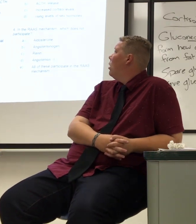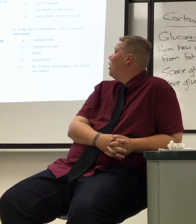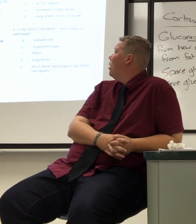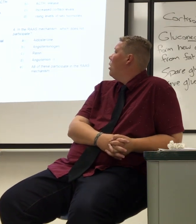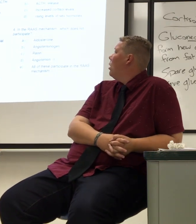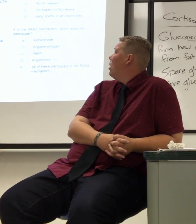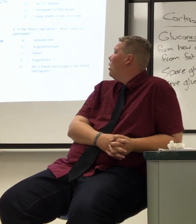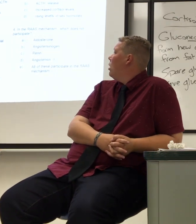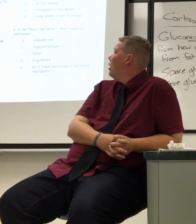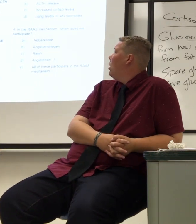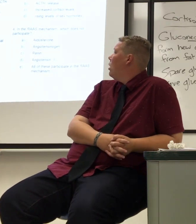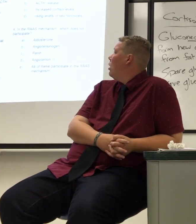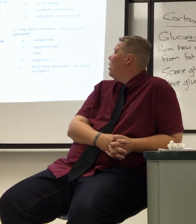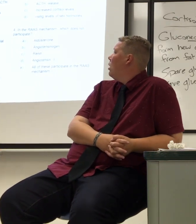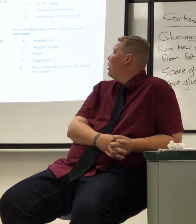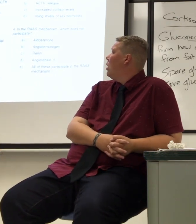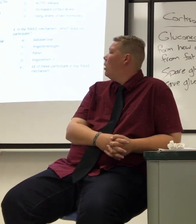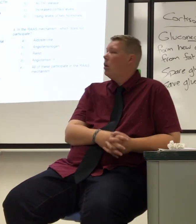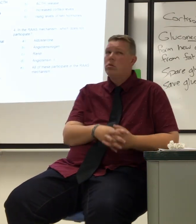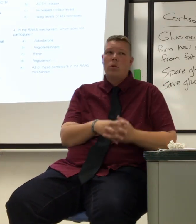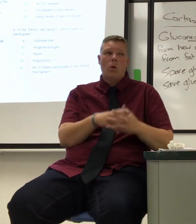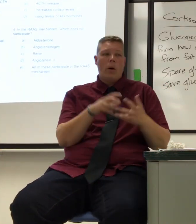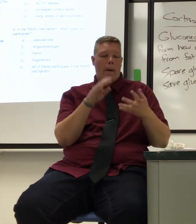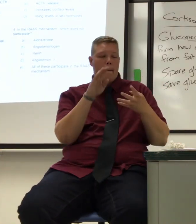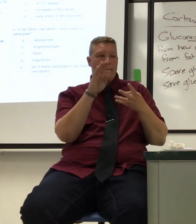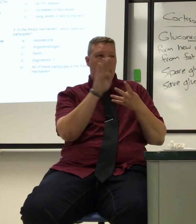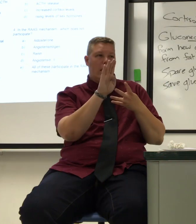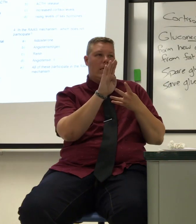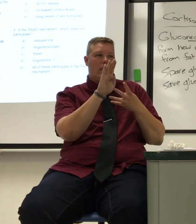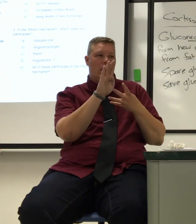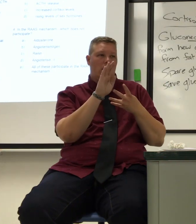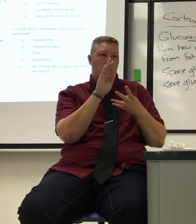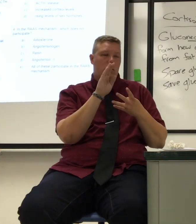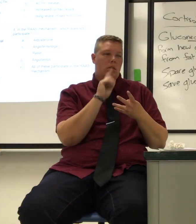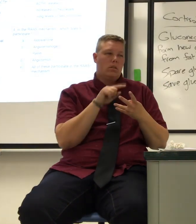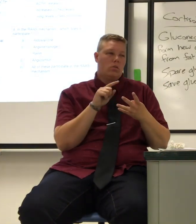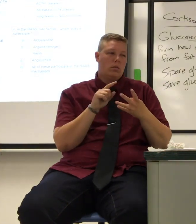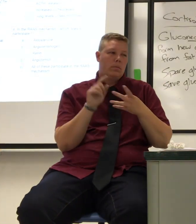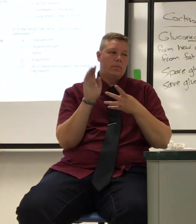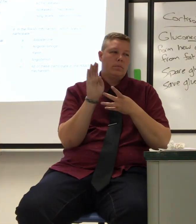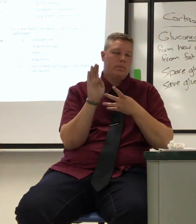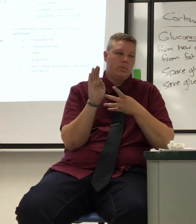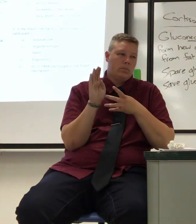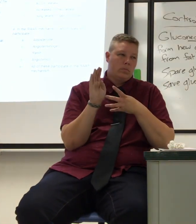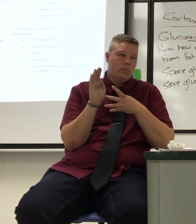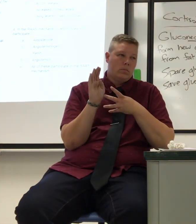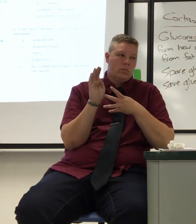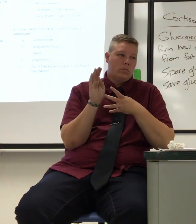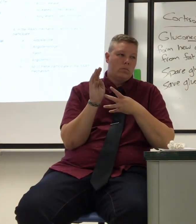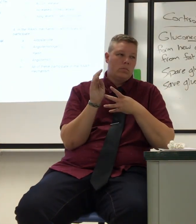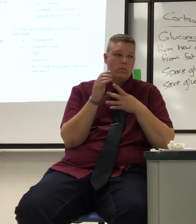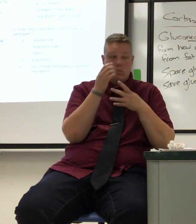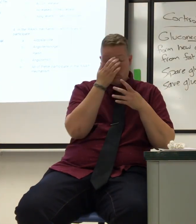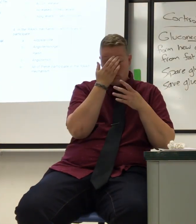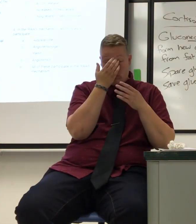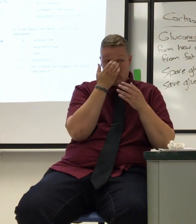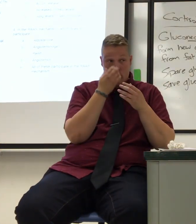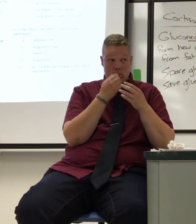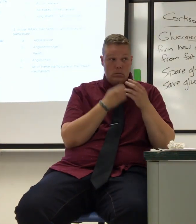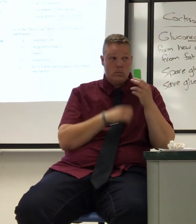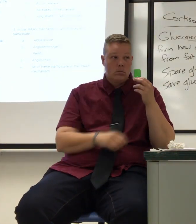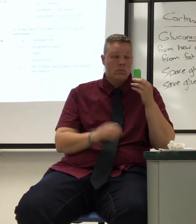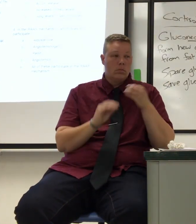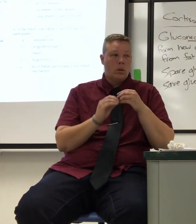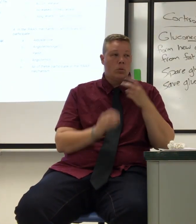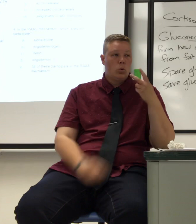good. That's good. That's good. B is the answer. Okay, number 2. Which of the following is not an